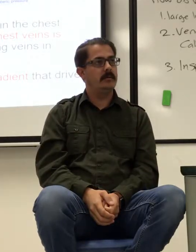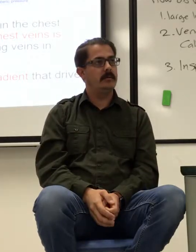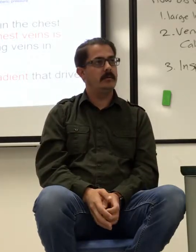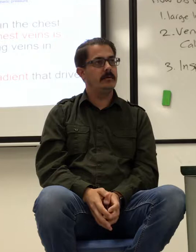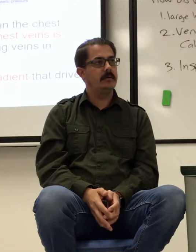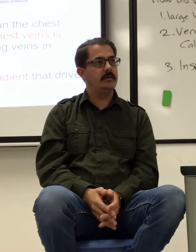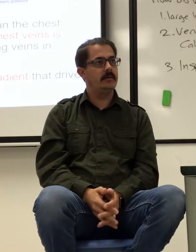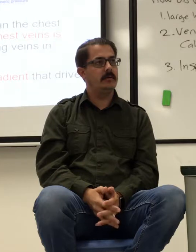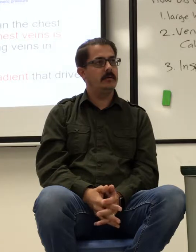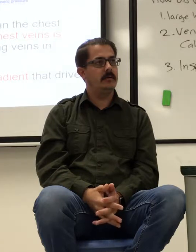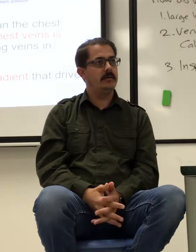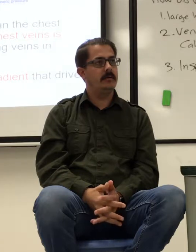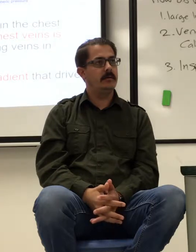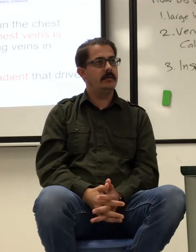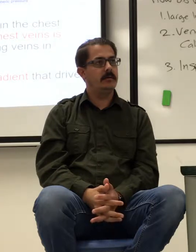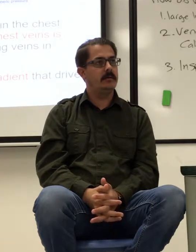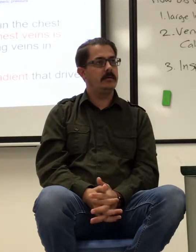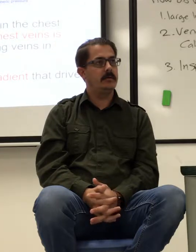Generates